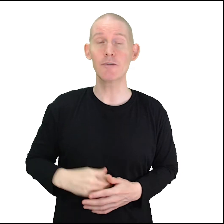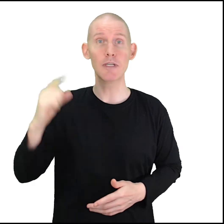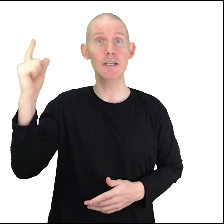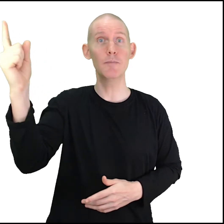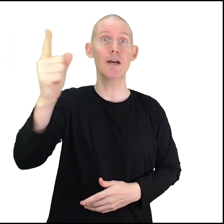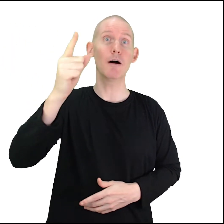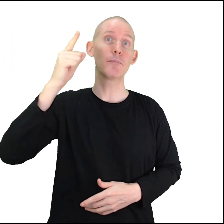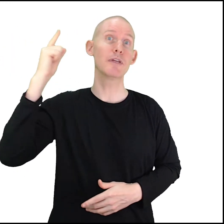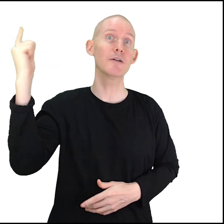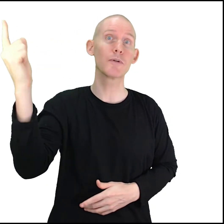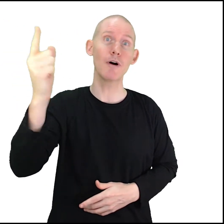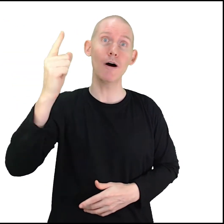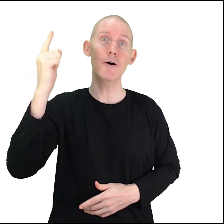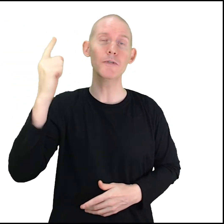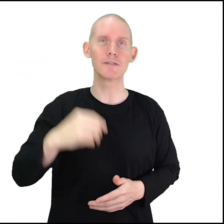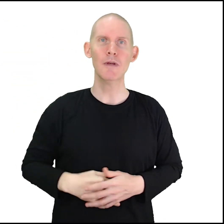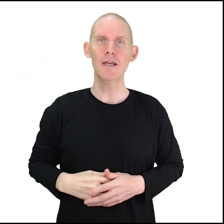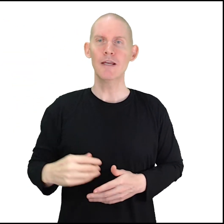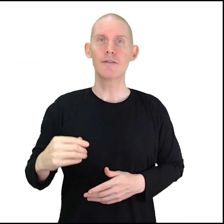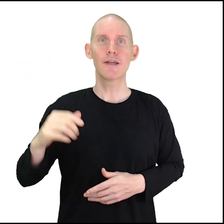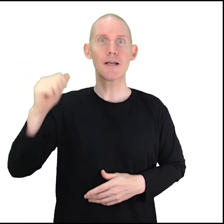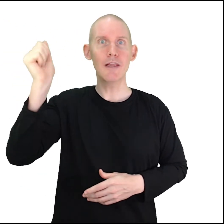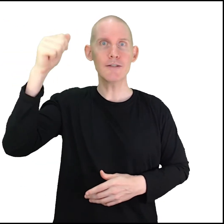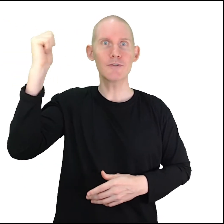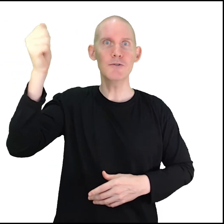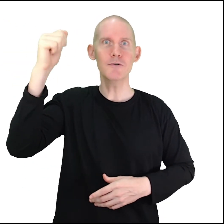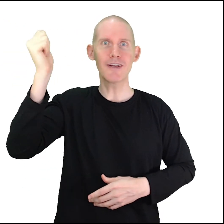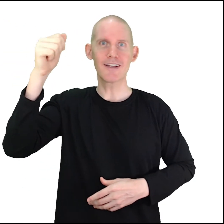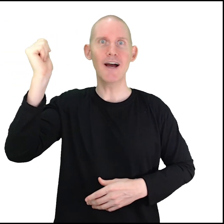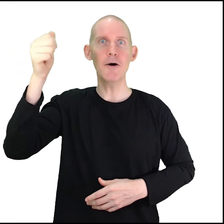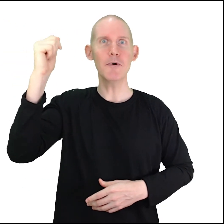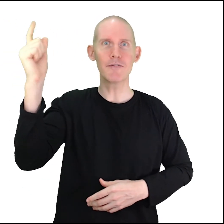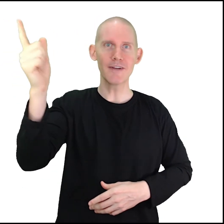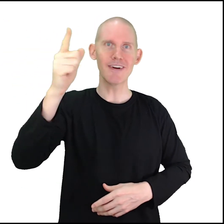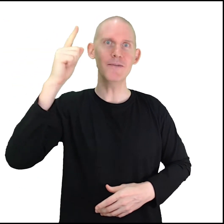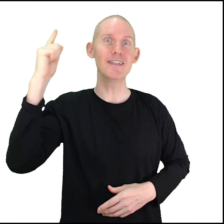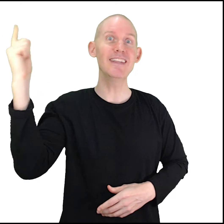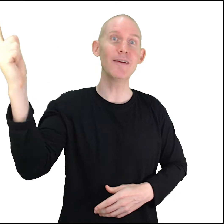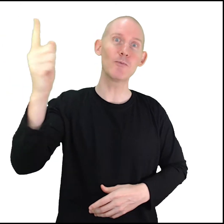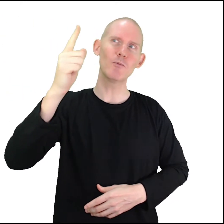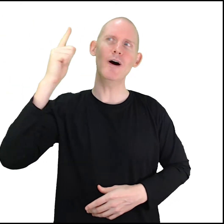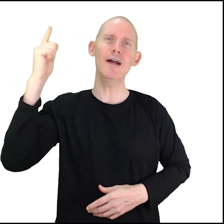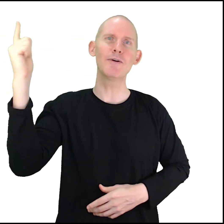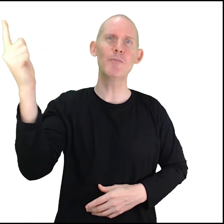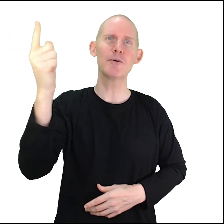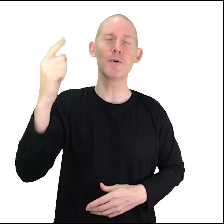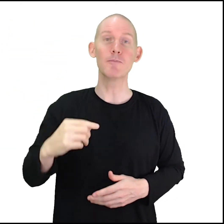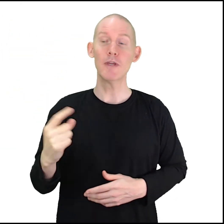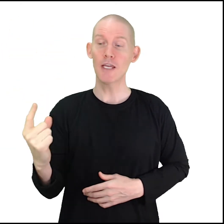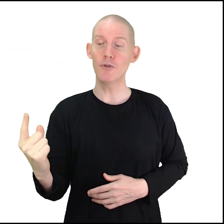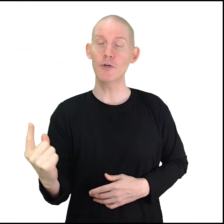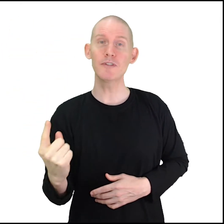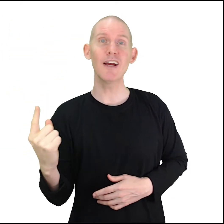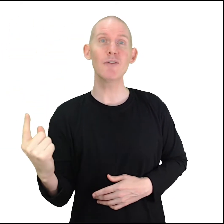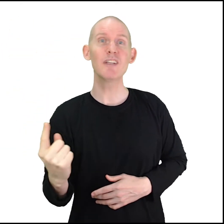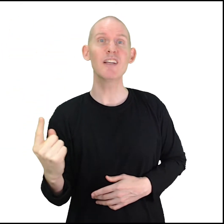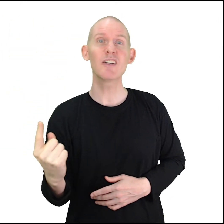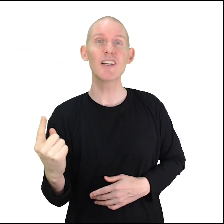need to be up here with always. Like a lasso, like a cowboy thing, right? We need that wide open one. If you go down here and just a